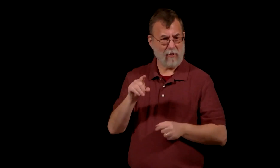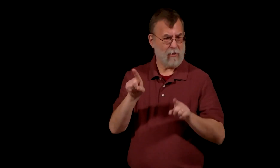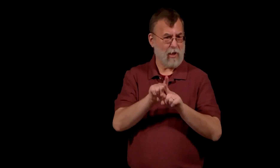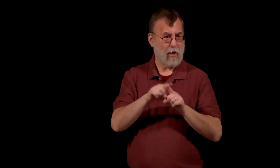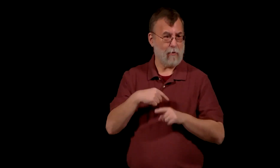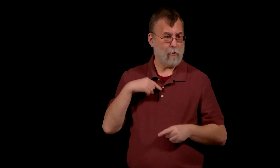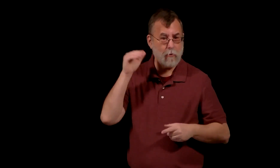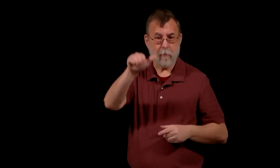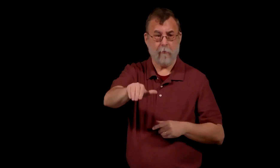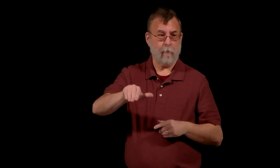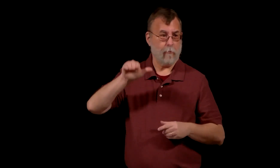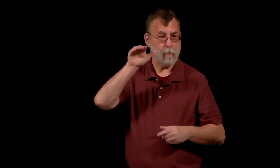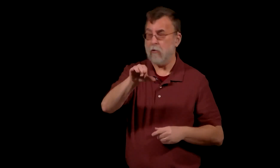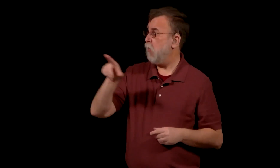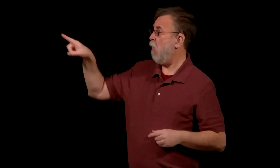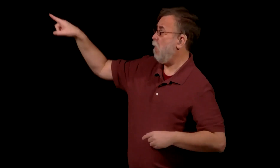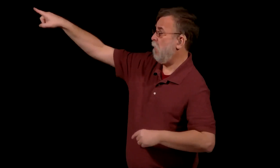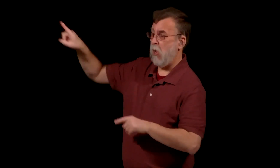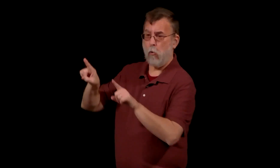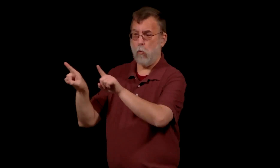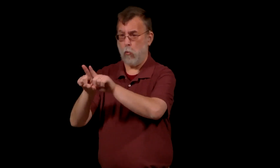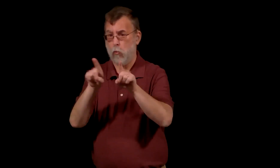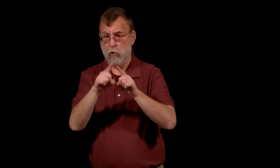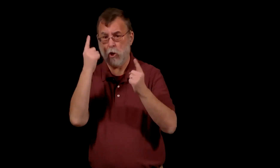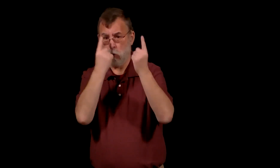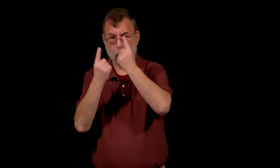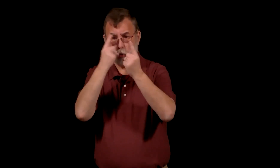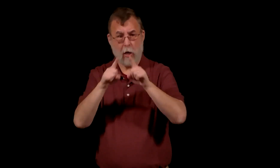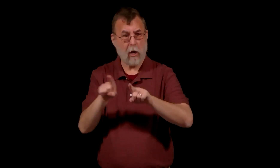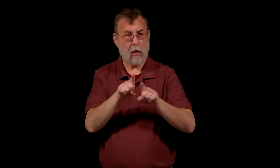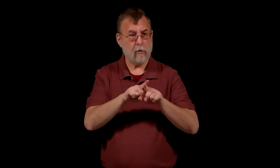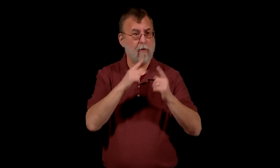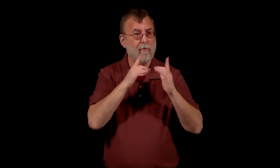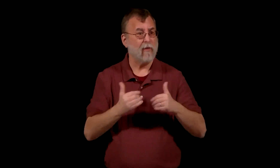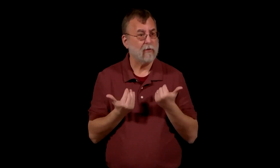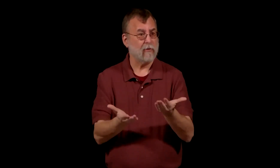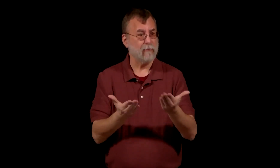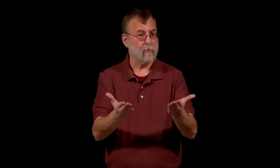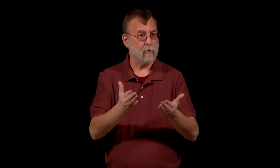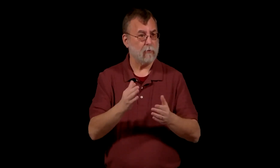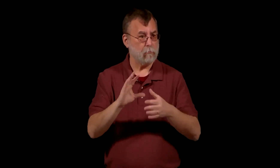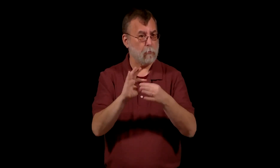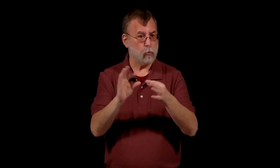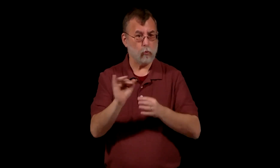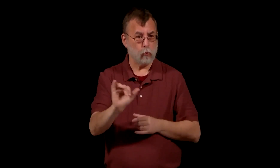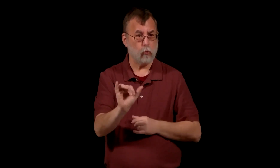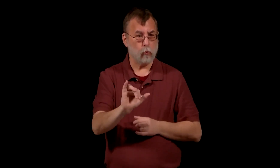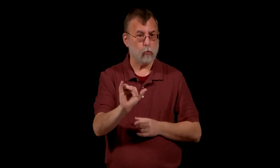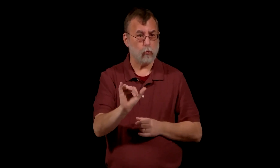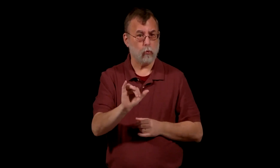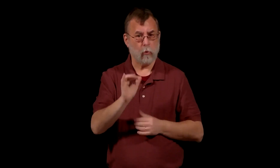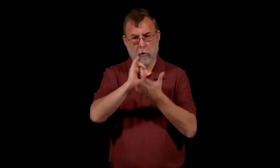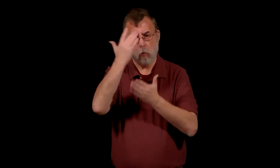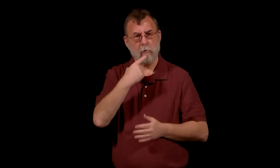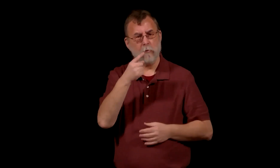We have faith and trust. And this is a reminder as we're thinking about being